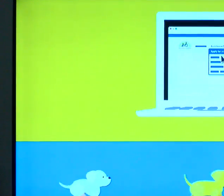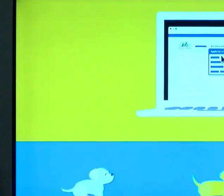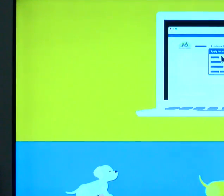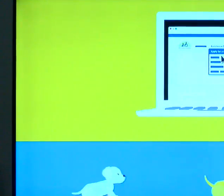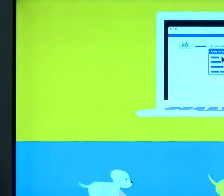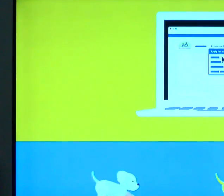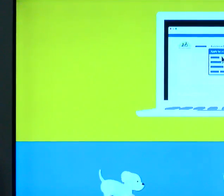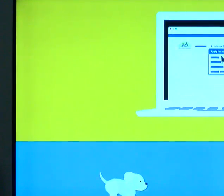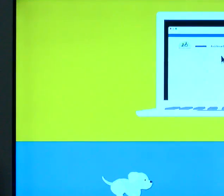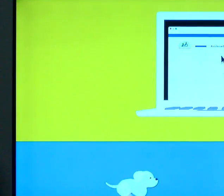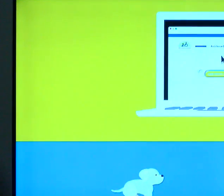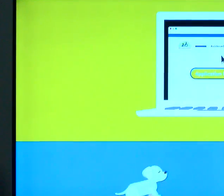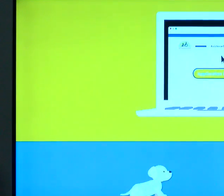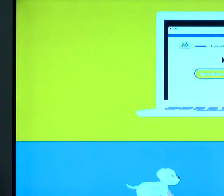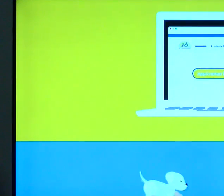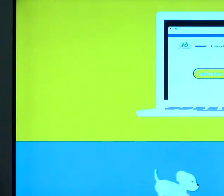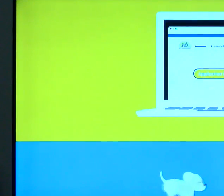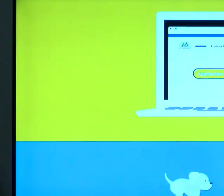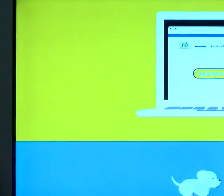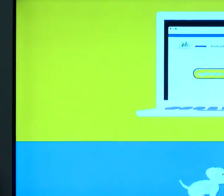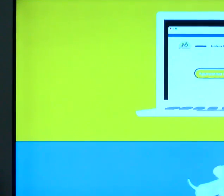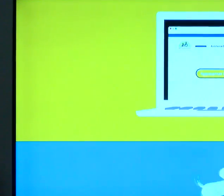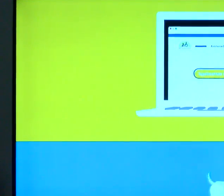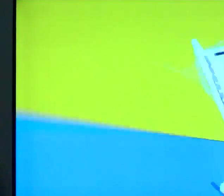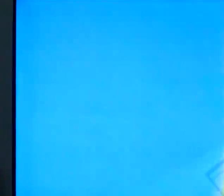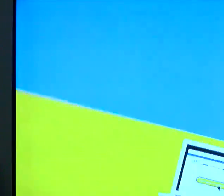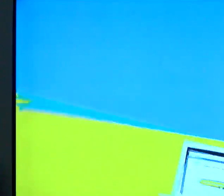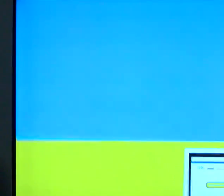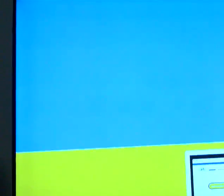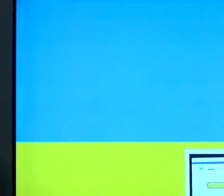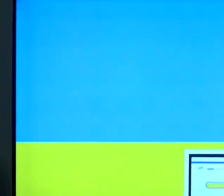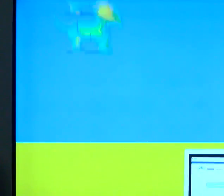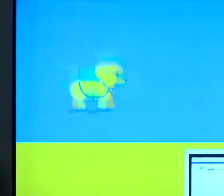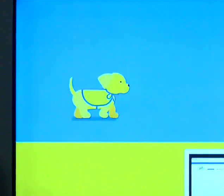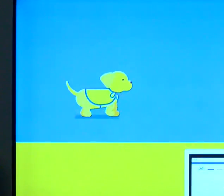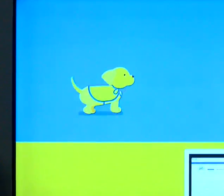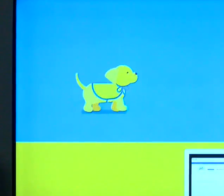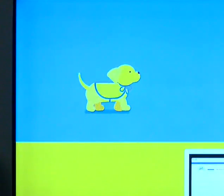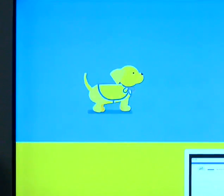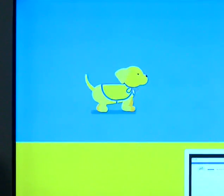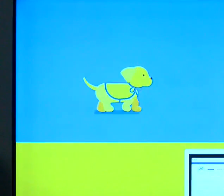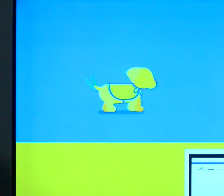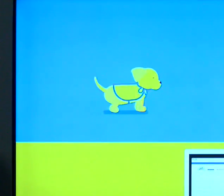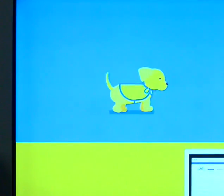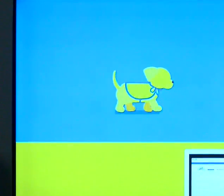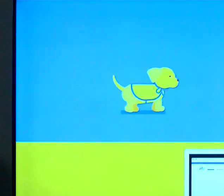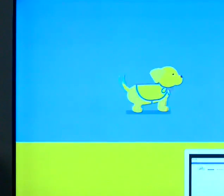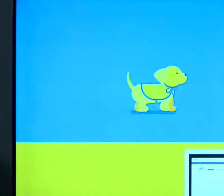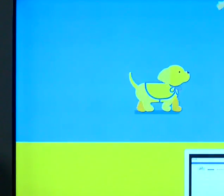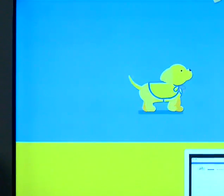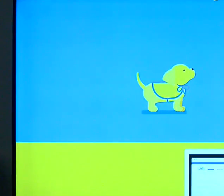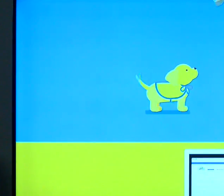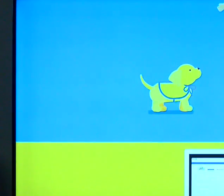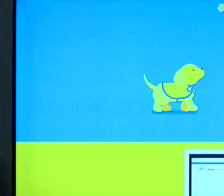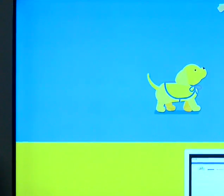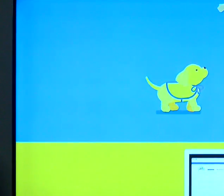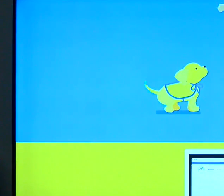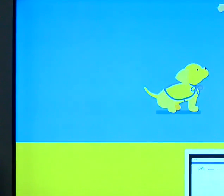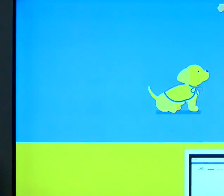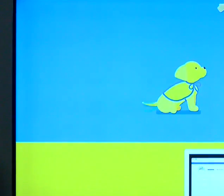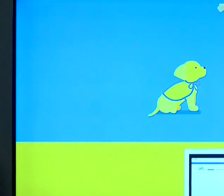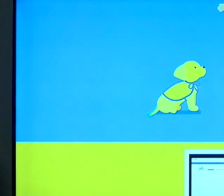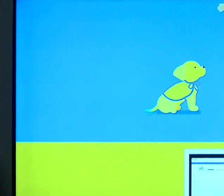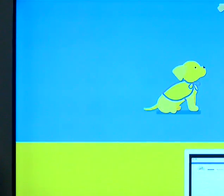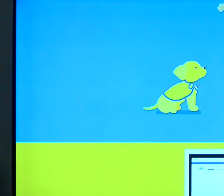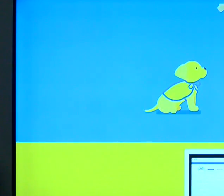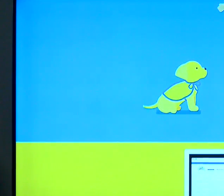is being filled out and sent, the quickly growing 8-week-old pups are placed with volunteer puppy raisers where they will be cared for and learn